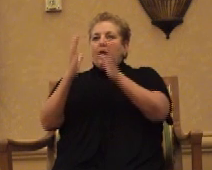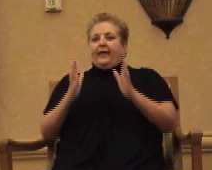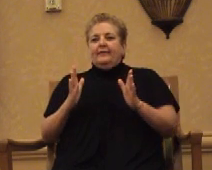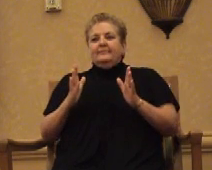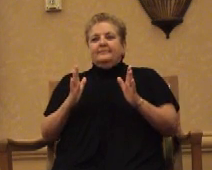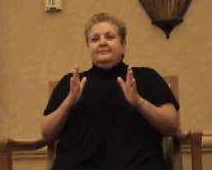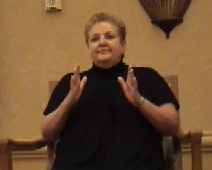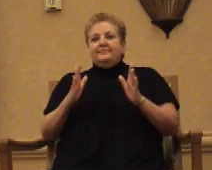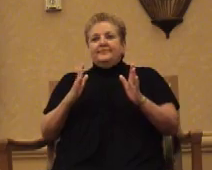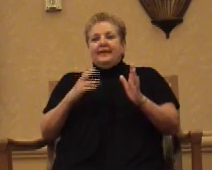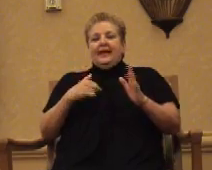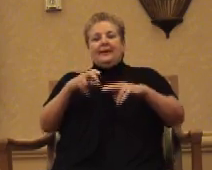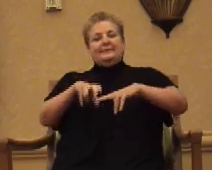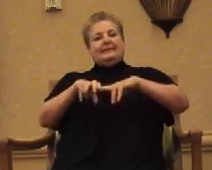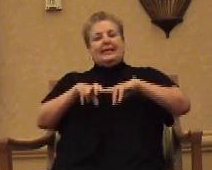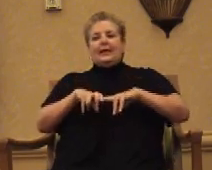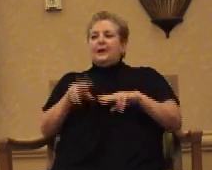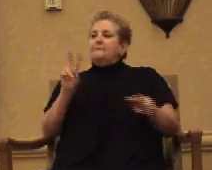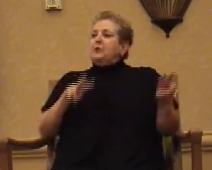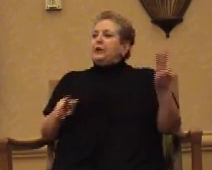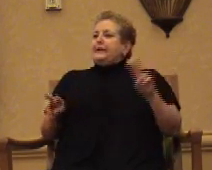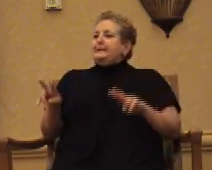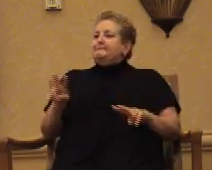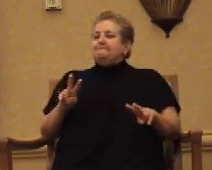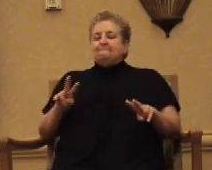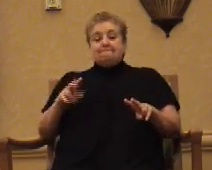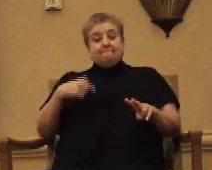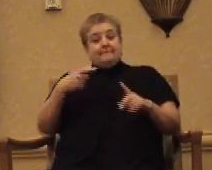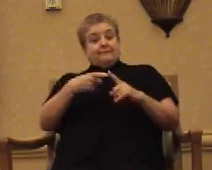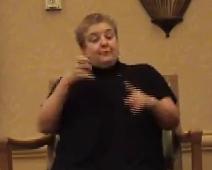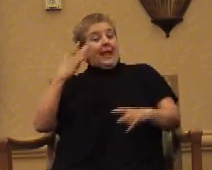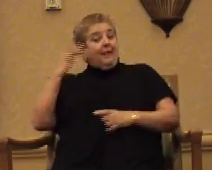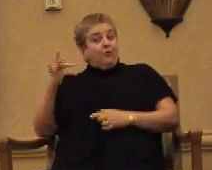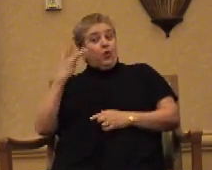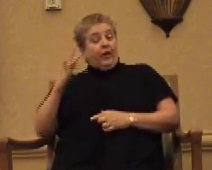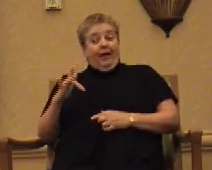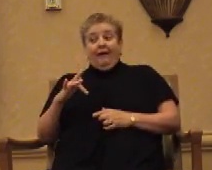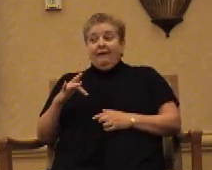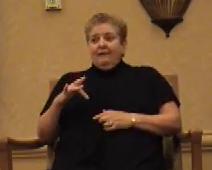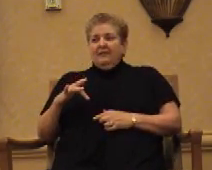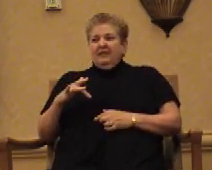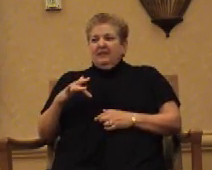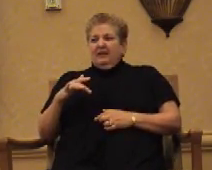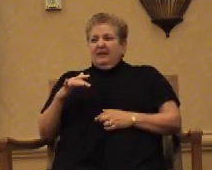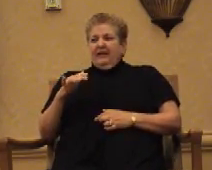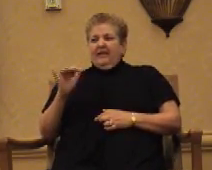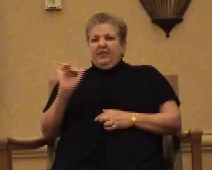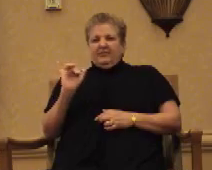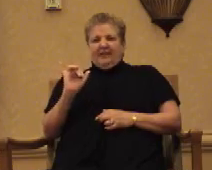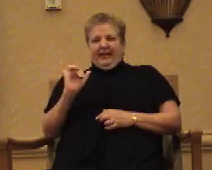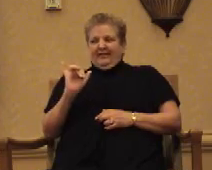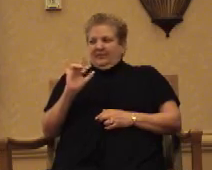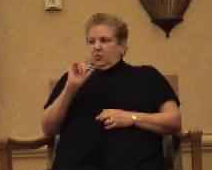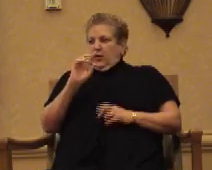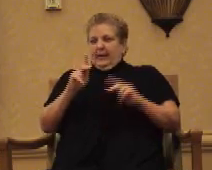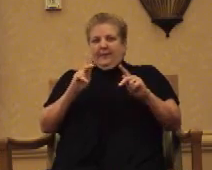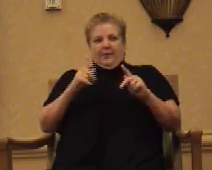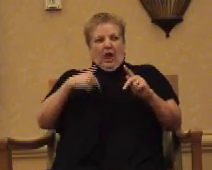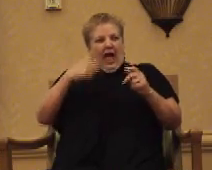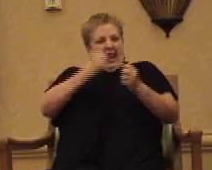And I was sitting there looking. I'm from California, and there's like 20 people I love in this room, and that only happens in